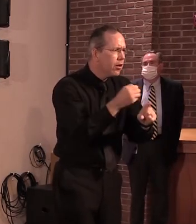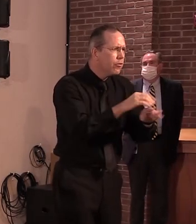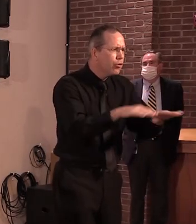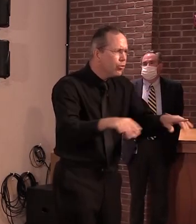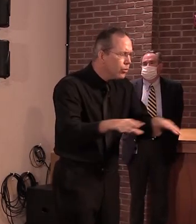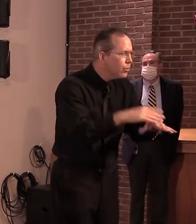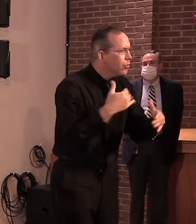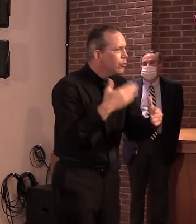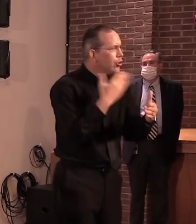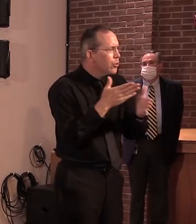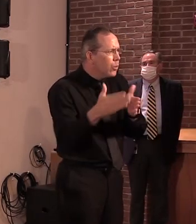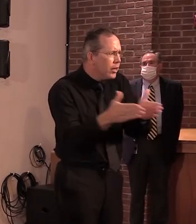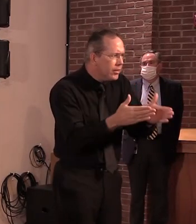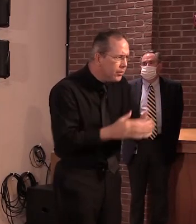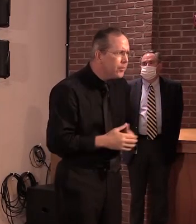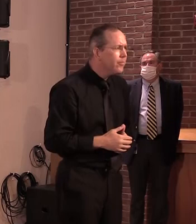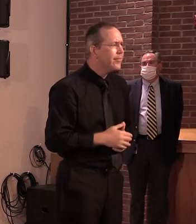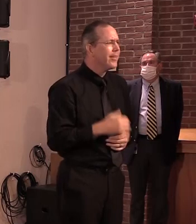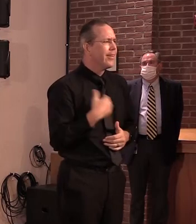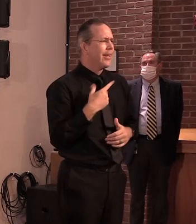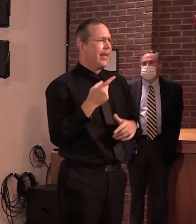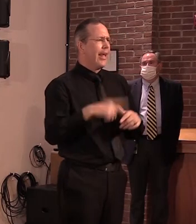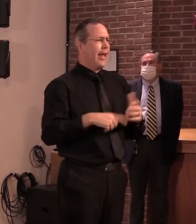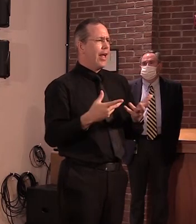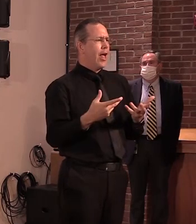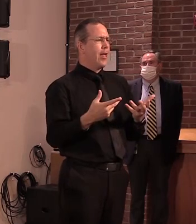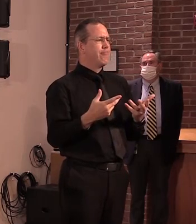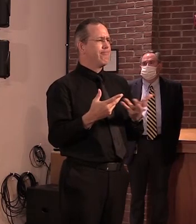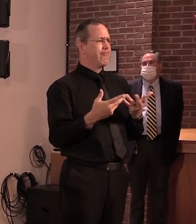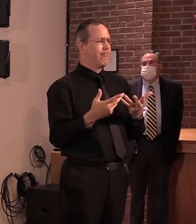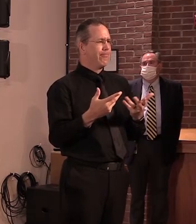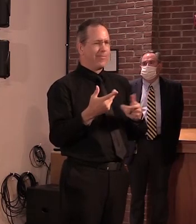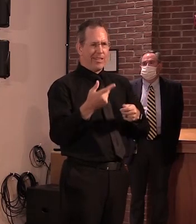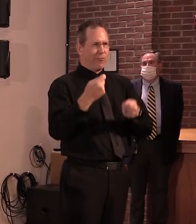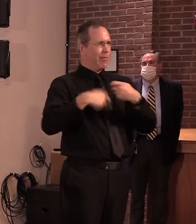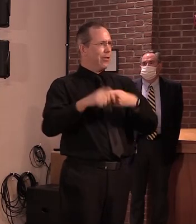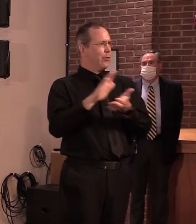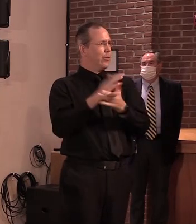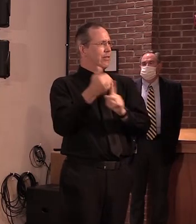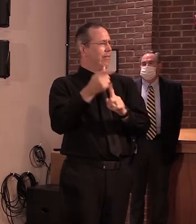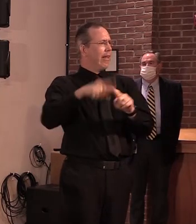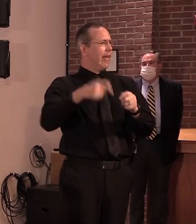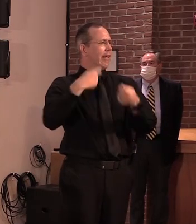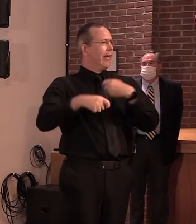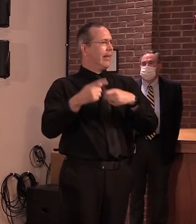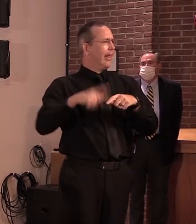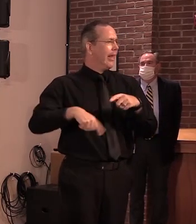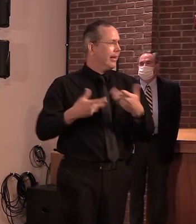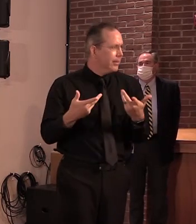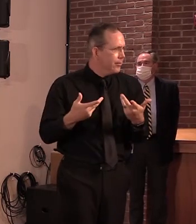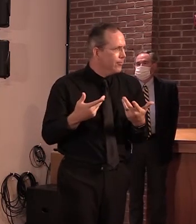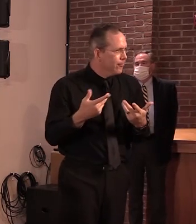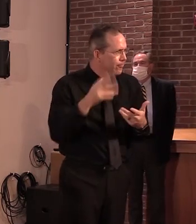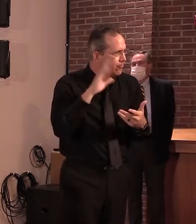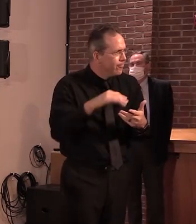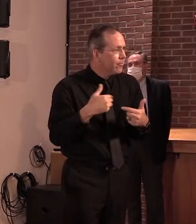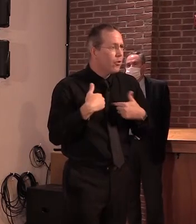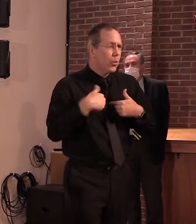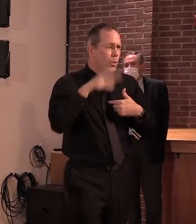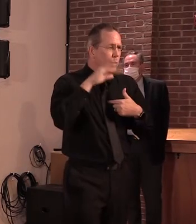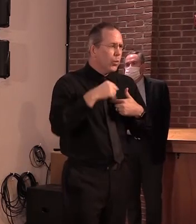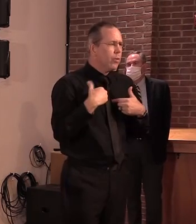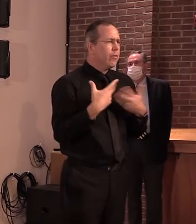is no, we do not. But that is the reality we're currently faced with. As pediatricians, we miss working with